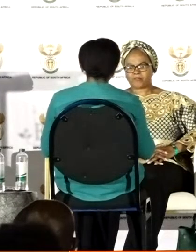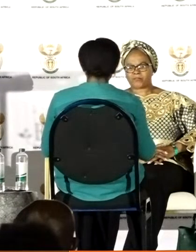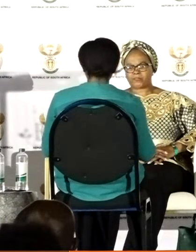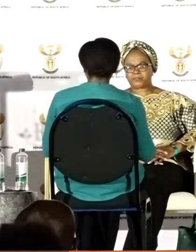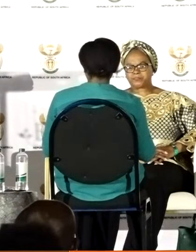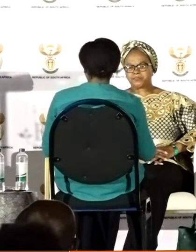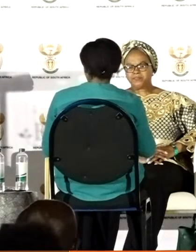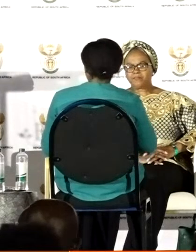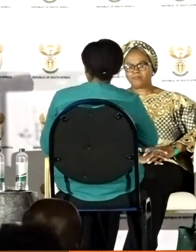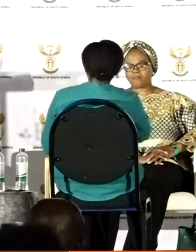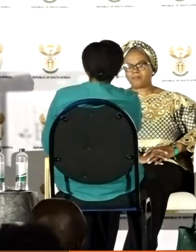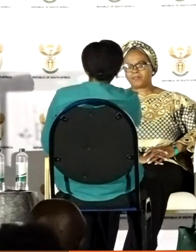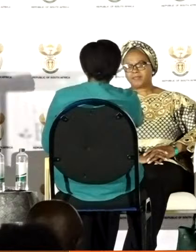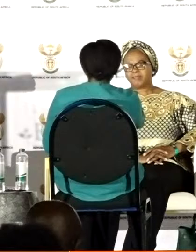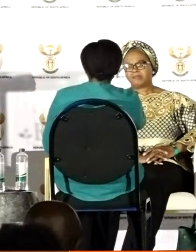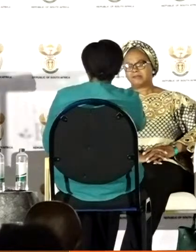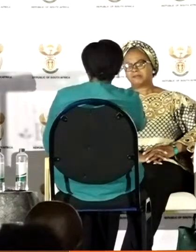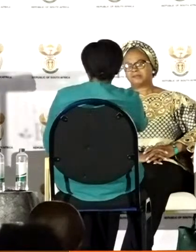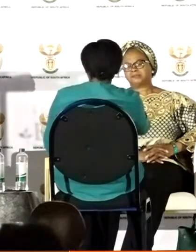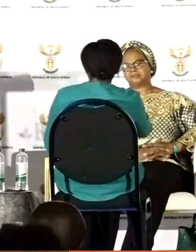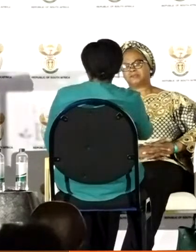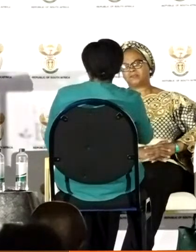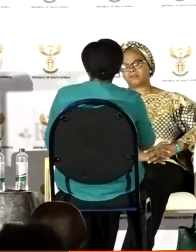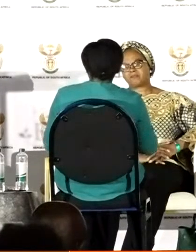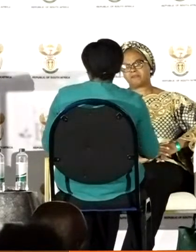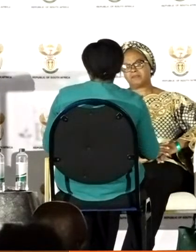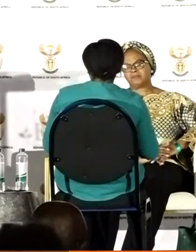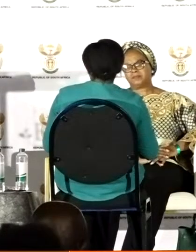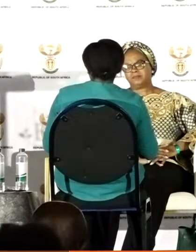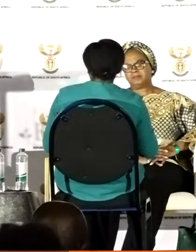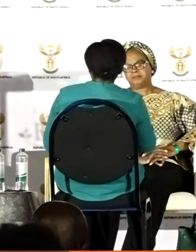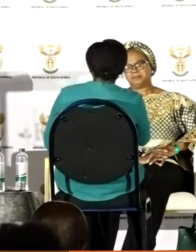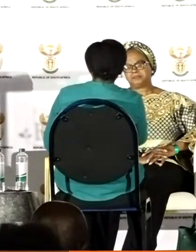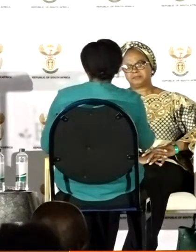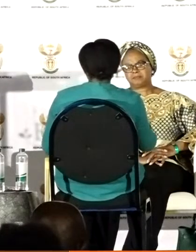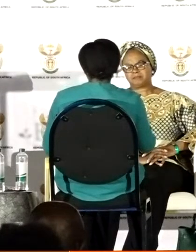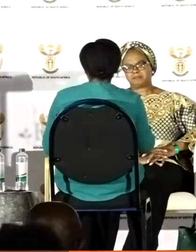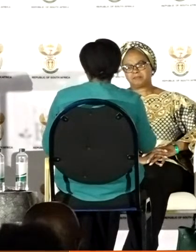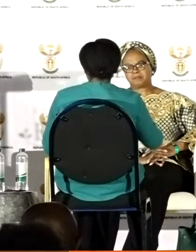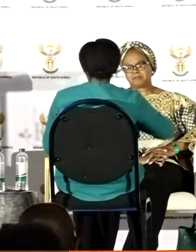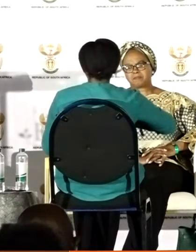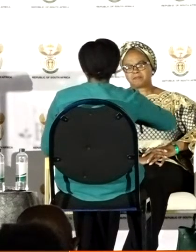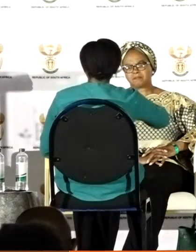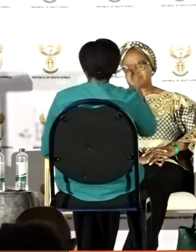there? They have mobility aids now. They need the freedom of